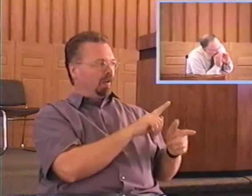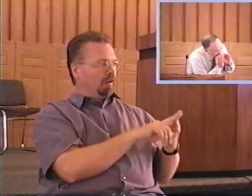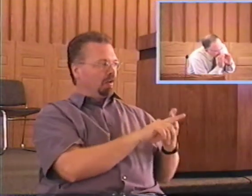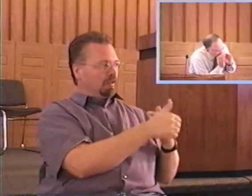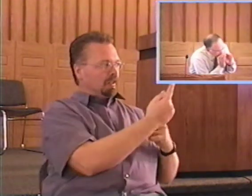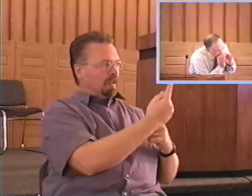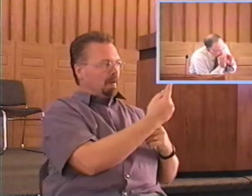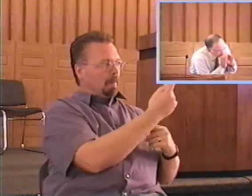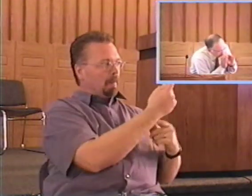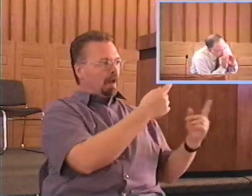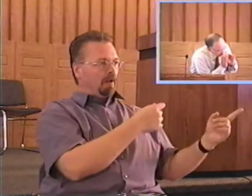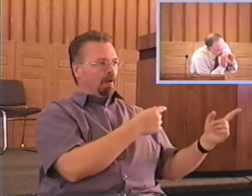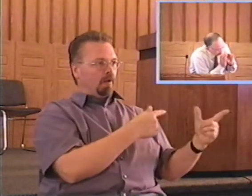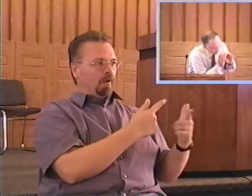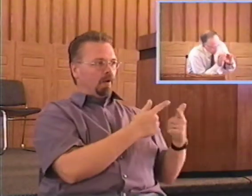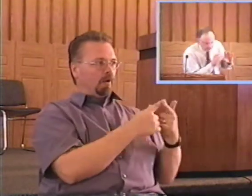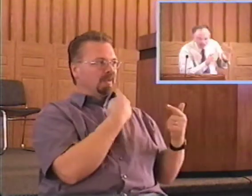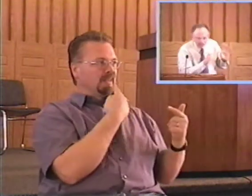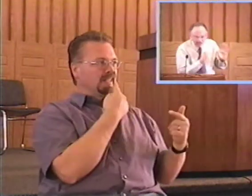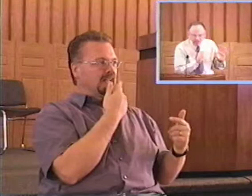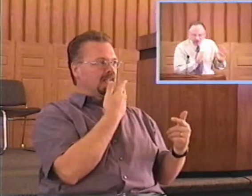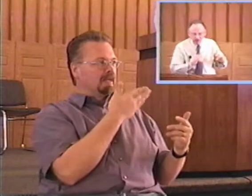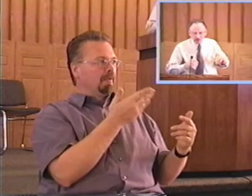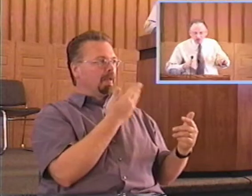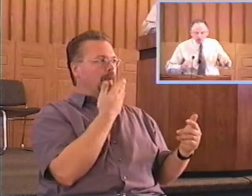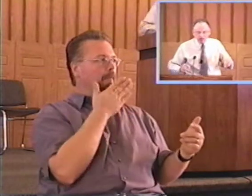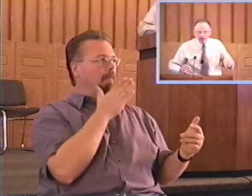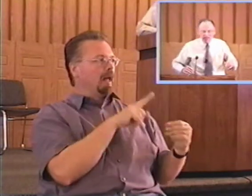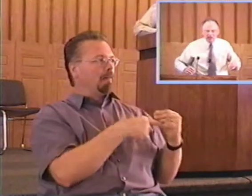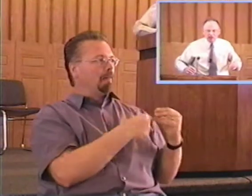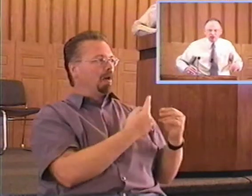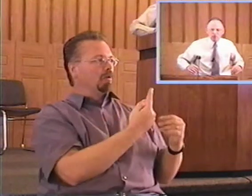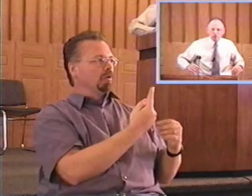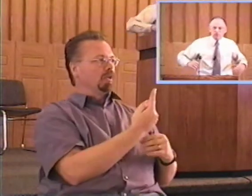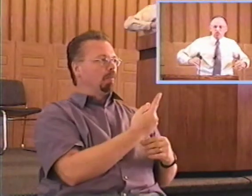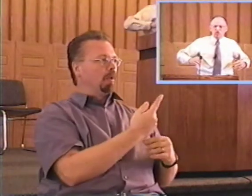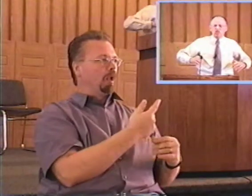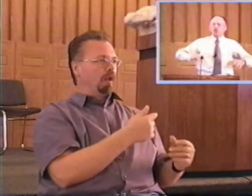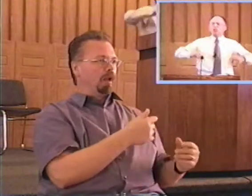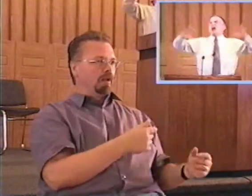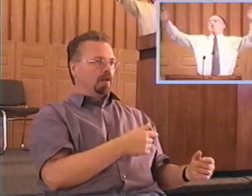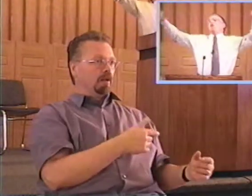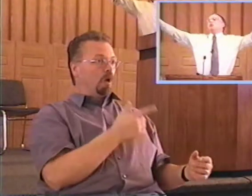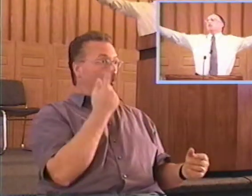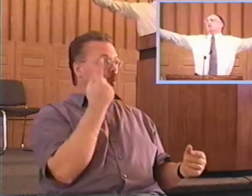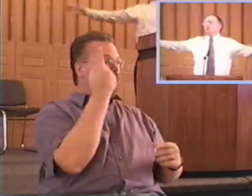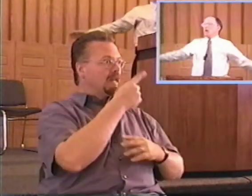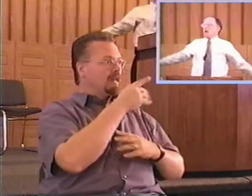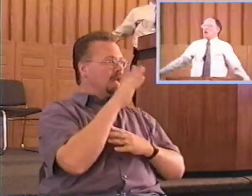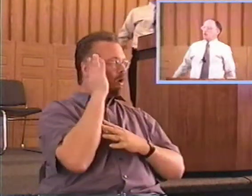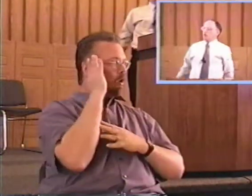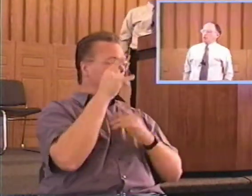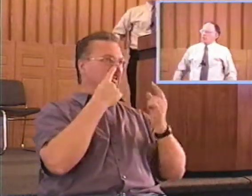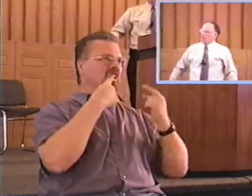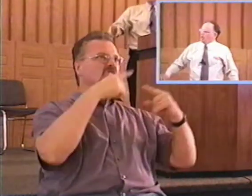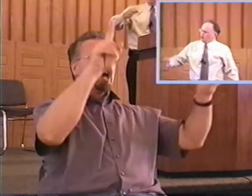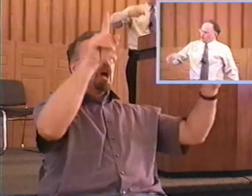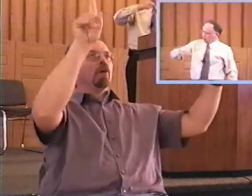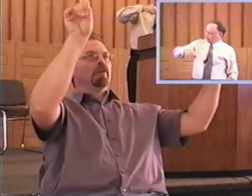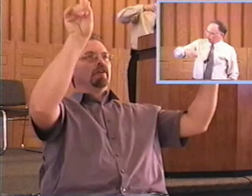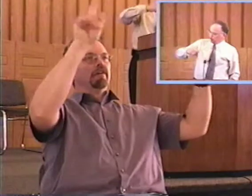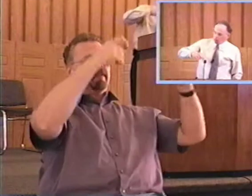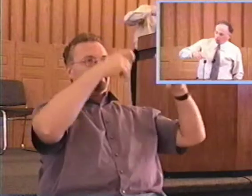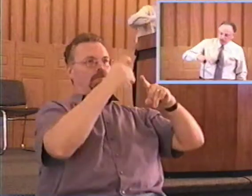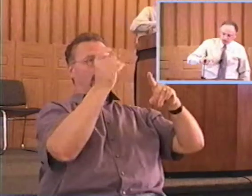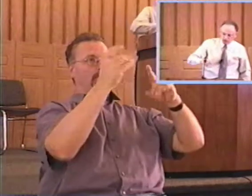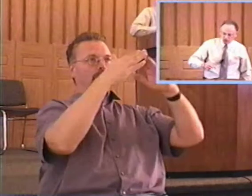you backbite, or you say something like that. He says one day it's going to be shouted from the housetop.